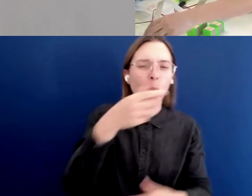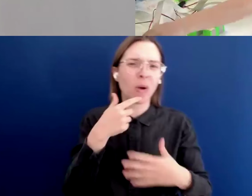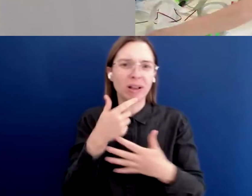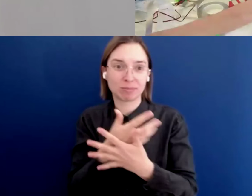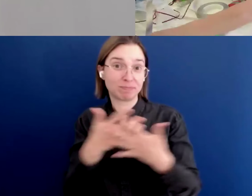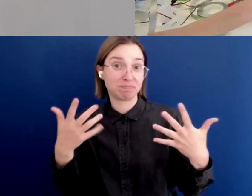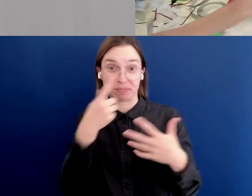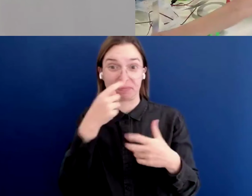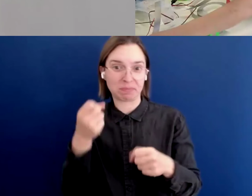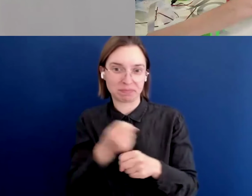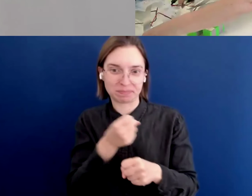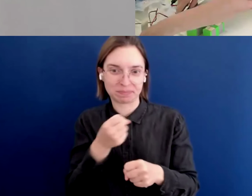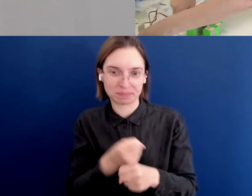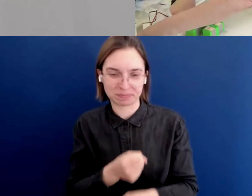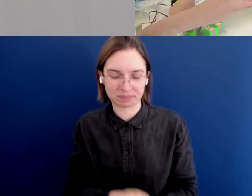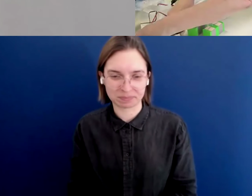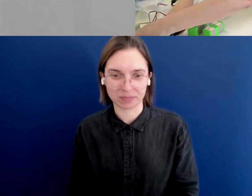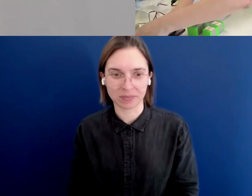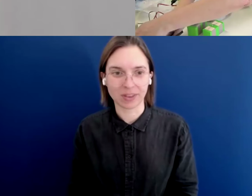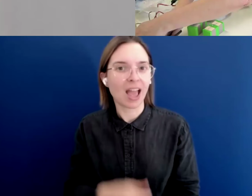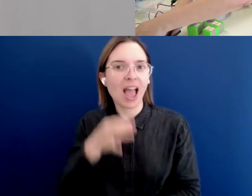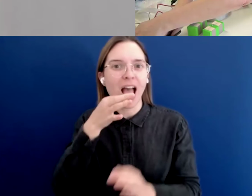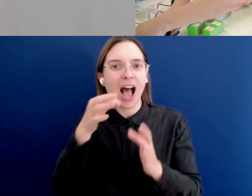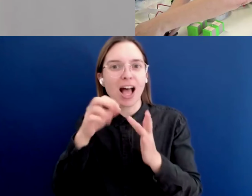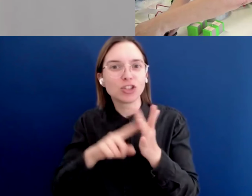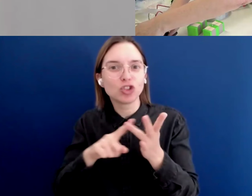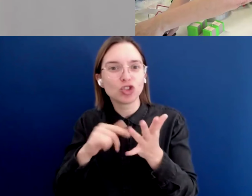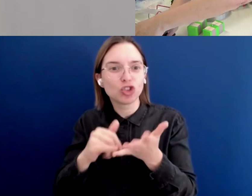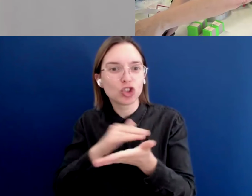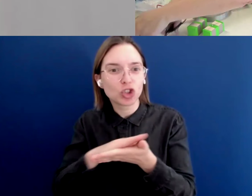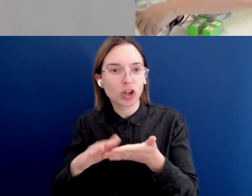Sure. Just down on the side, yep.